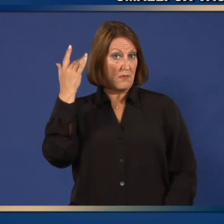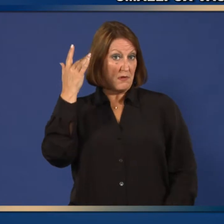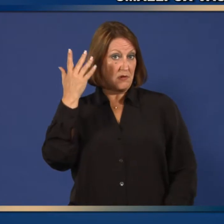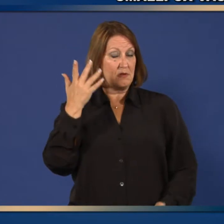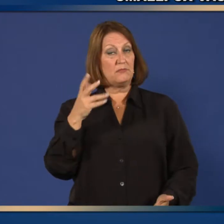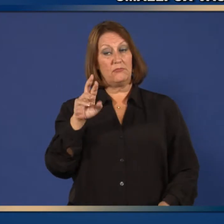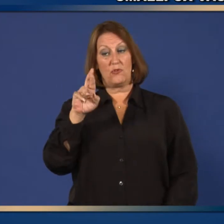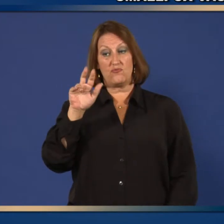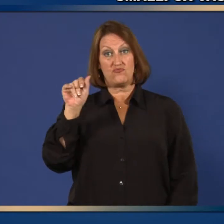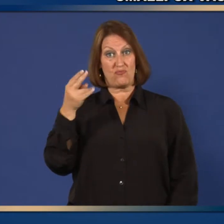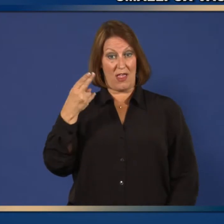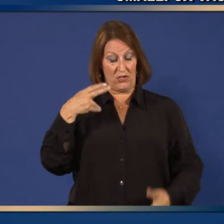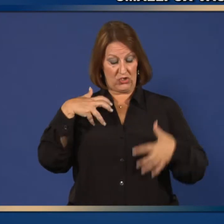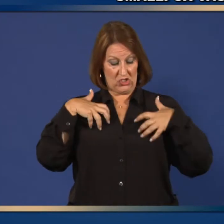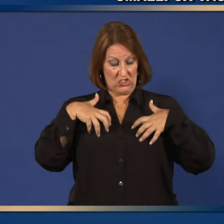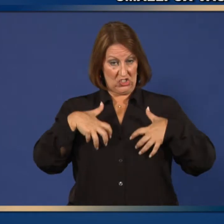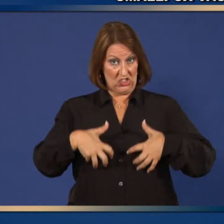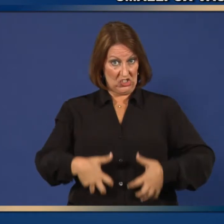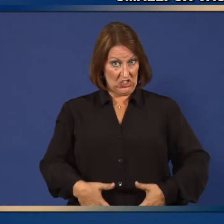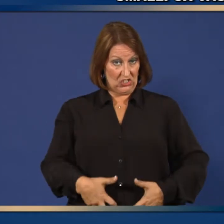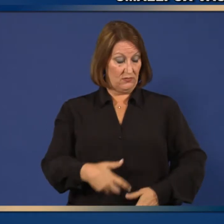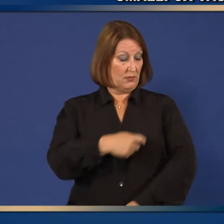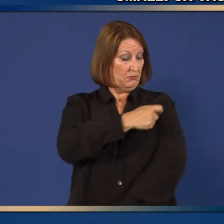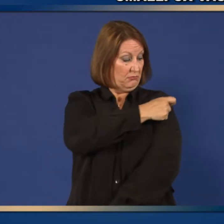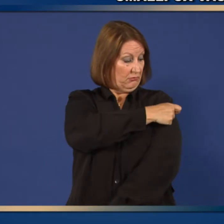smallpox vaccine.